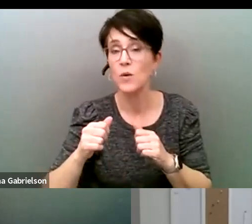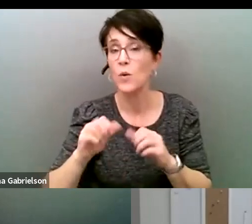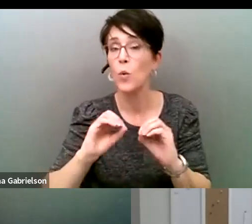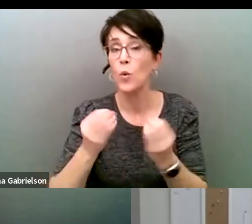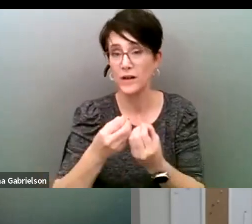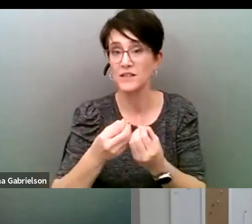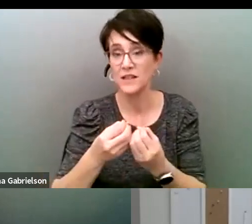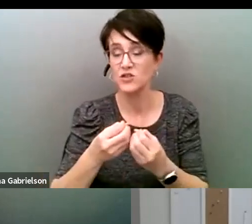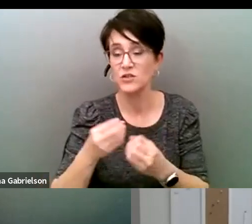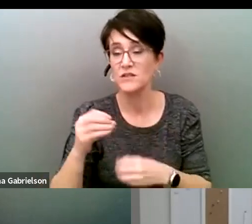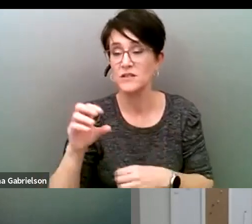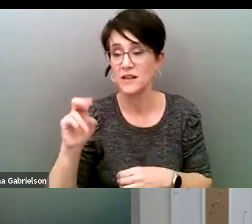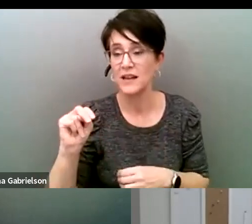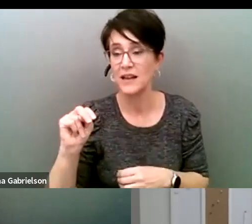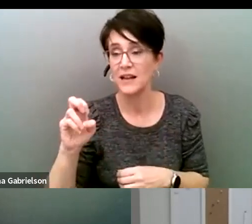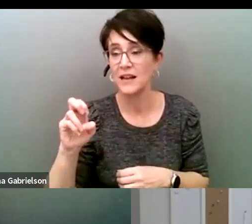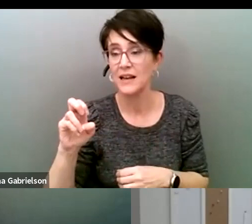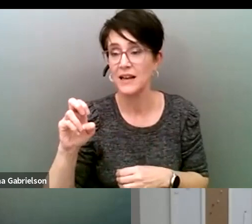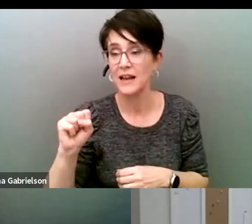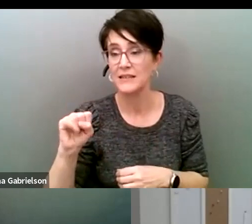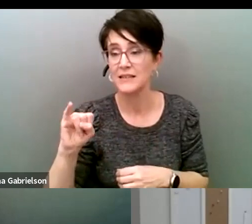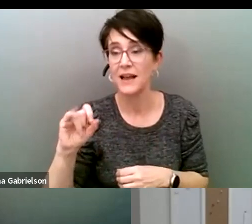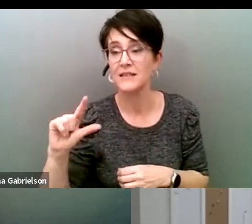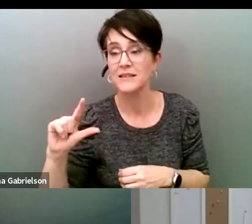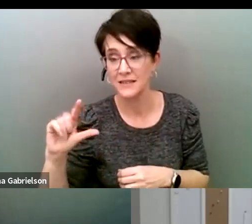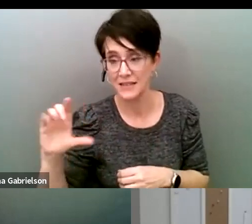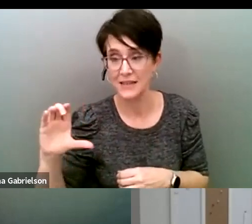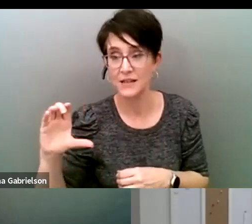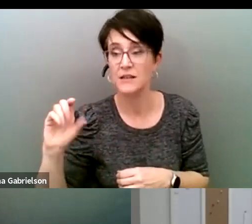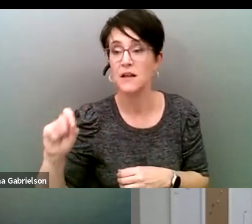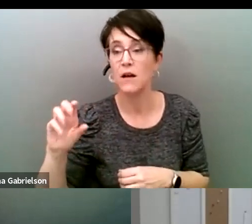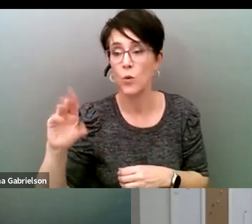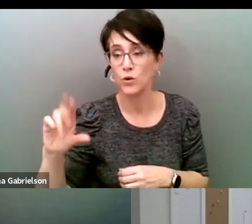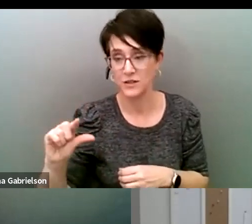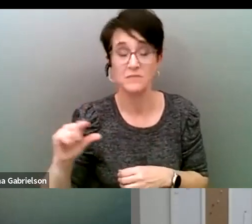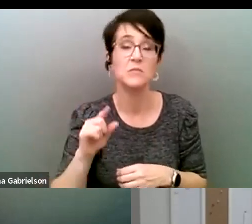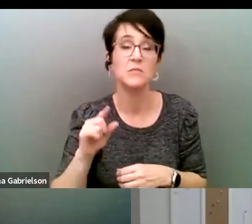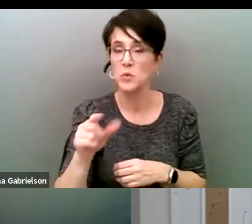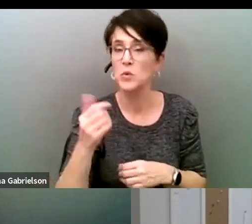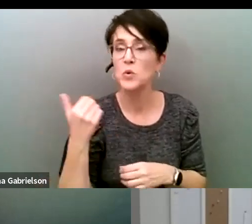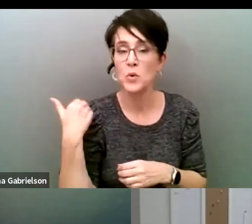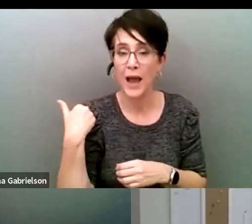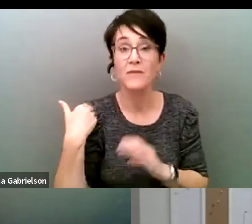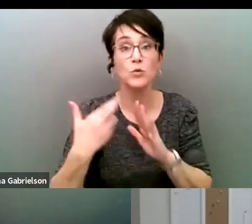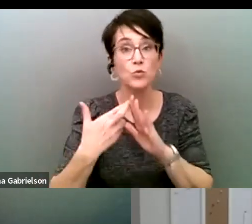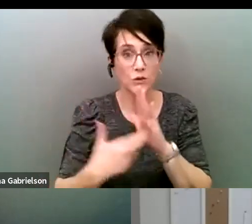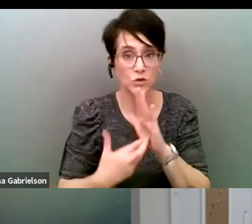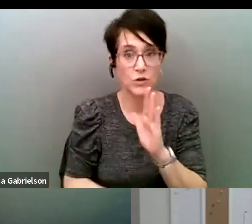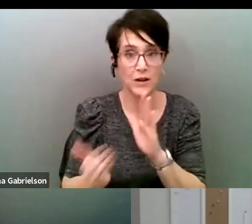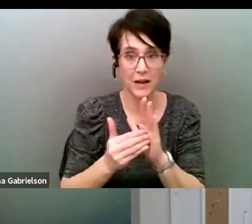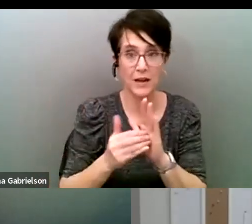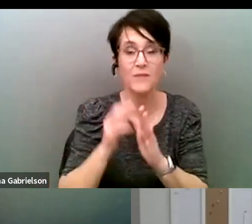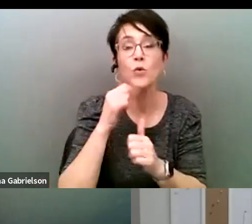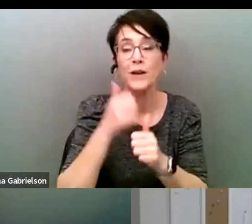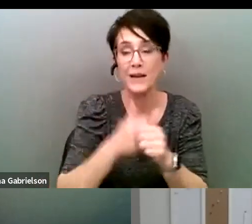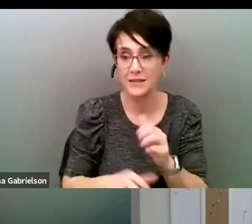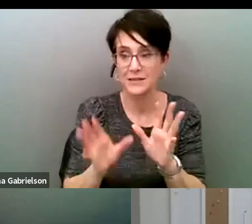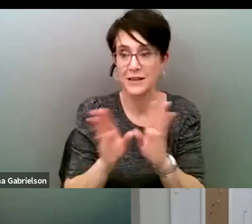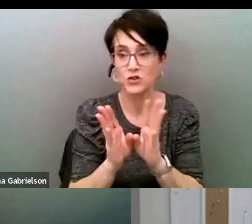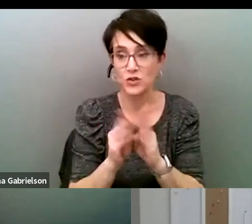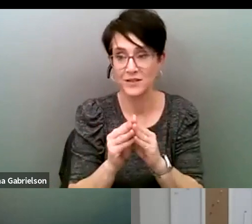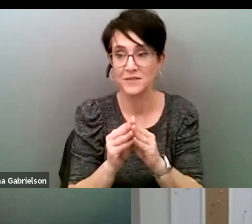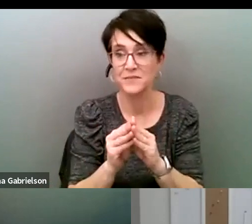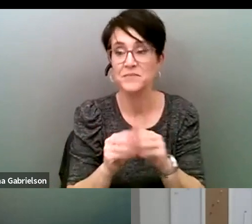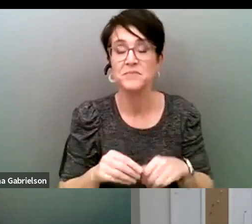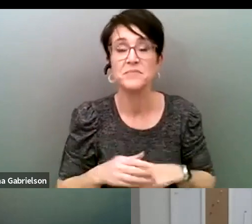are involved with putting this together. You do have to register for each session,